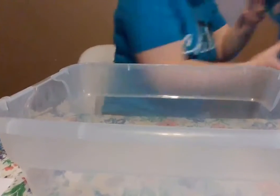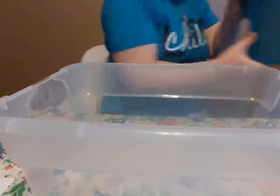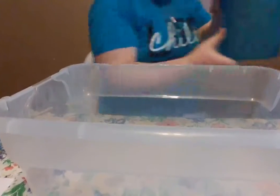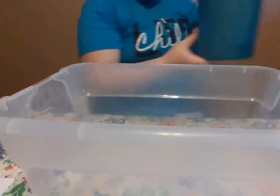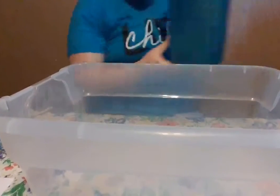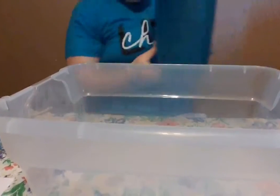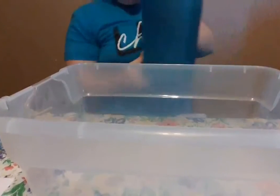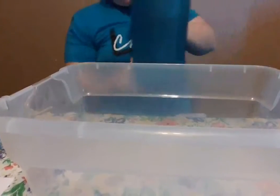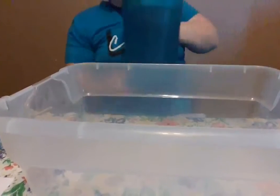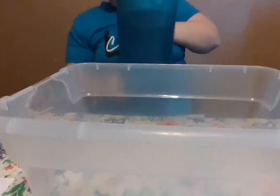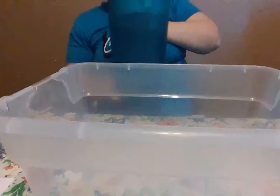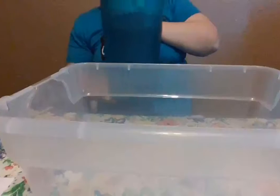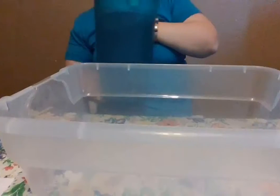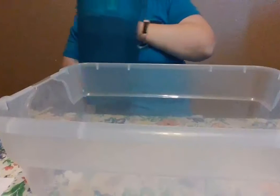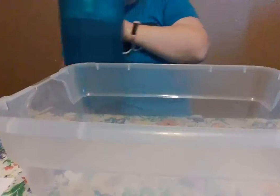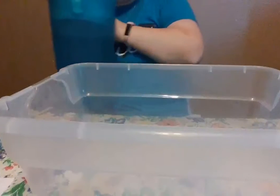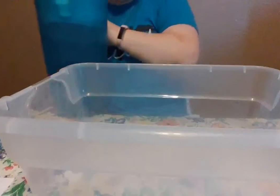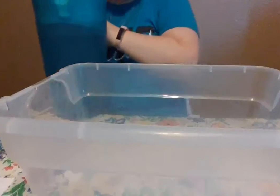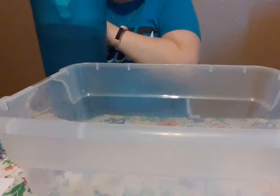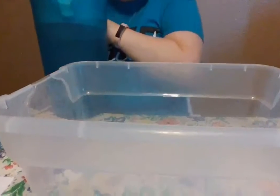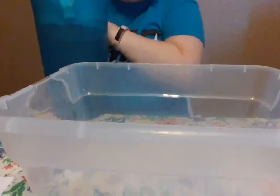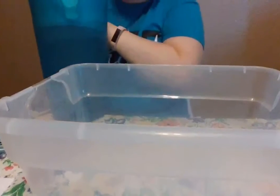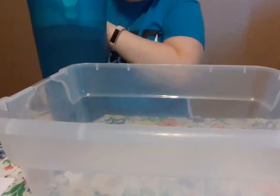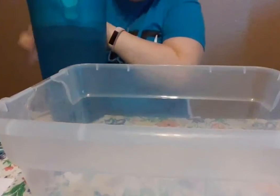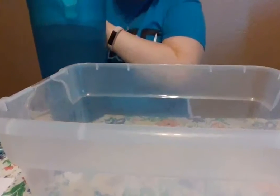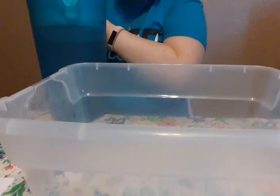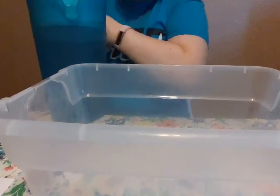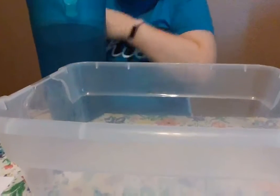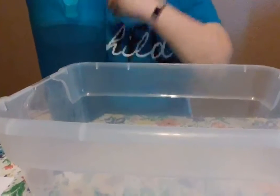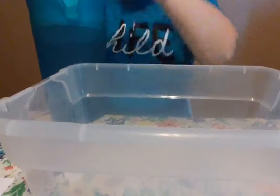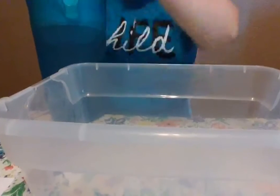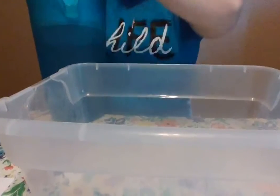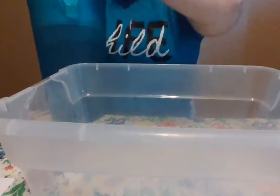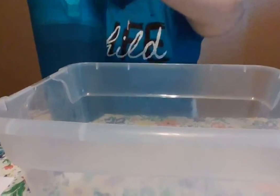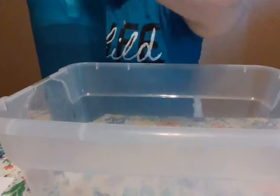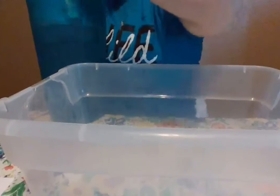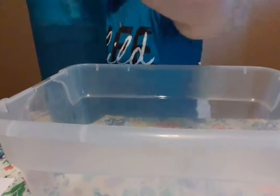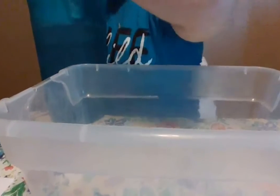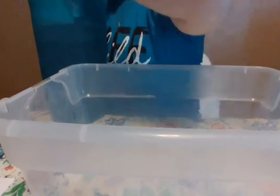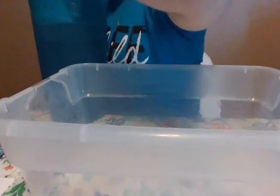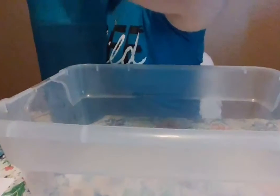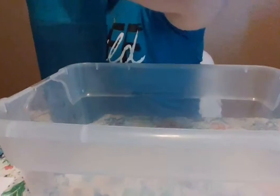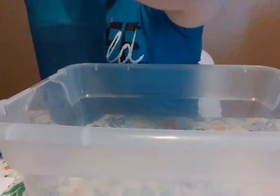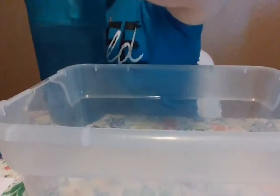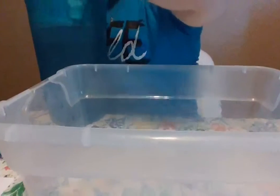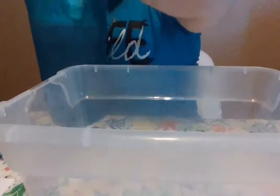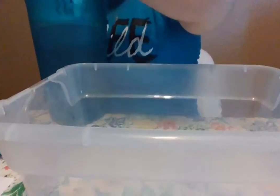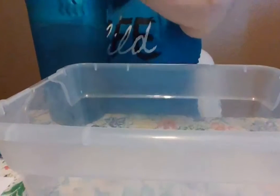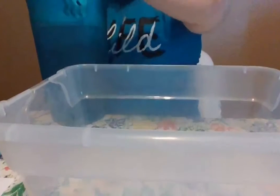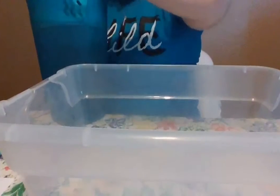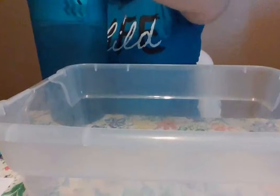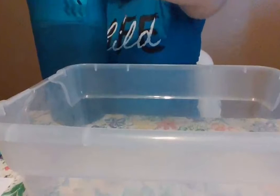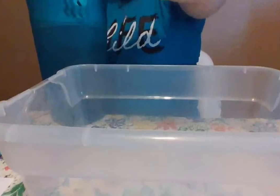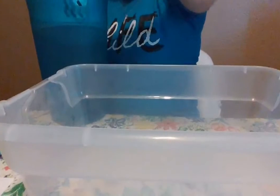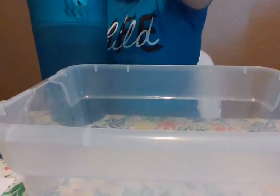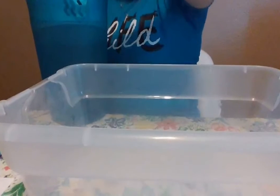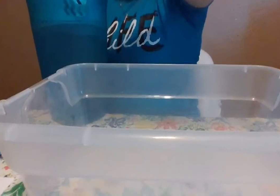big pitcher. I just didn't want it to spill everywhere. Open my pitcher so I